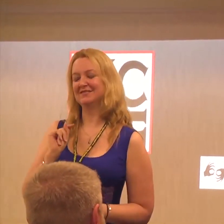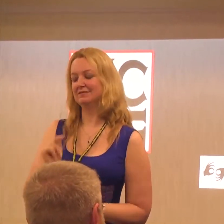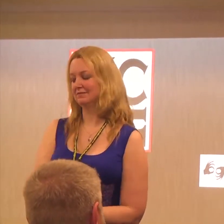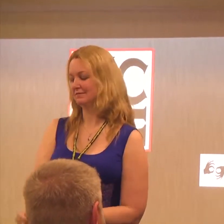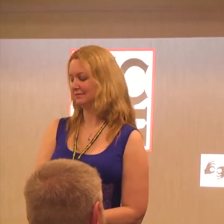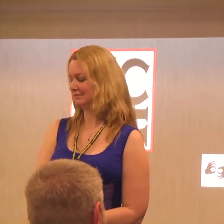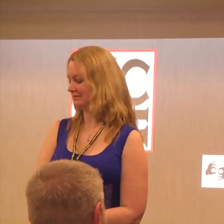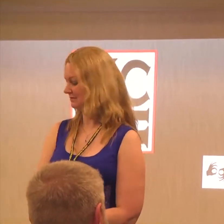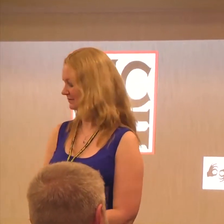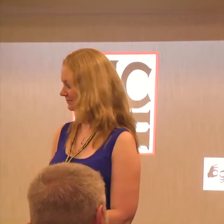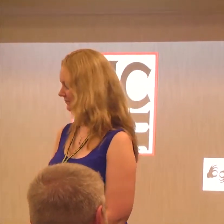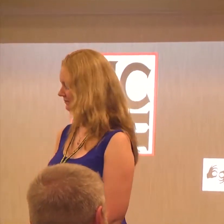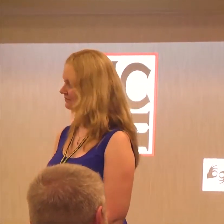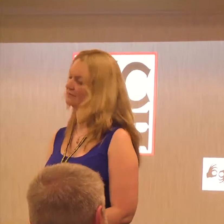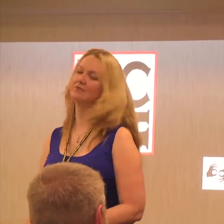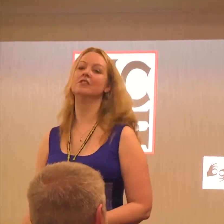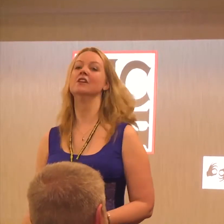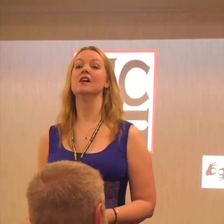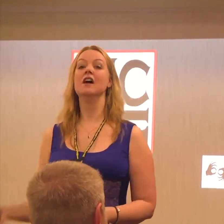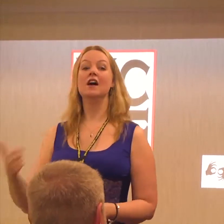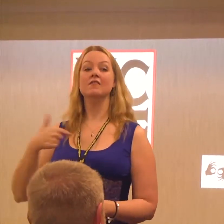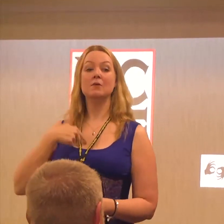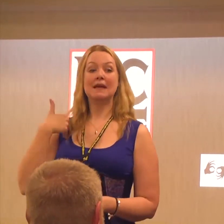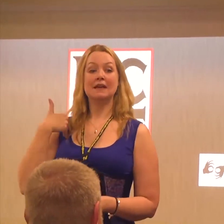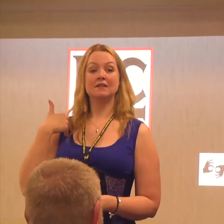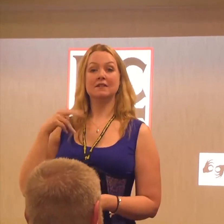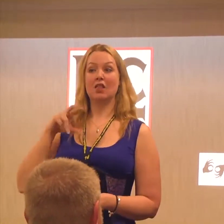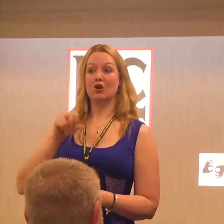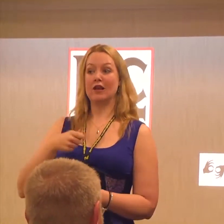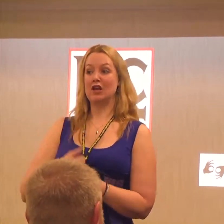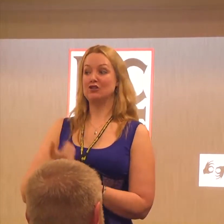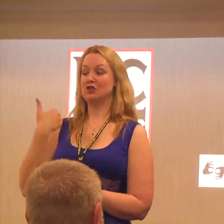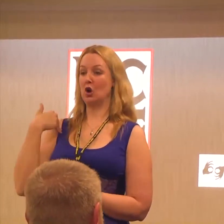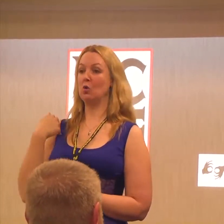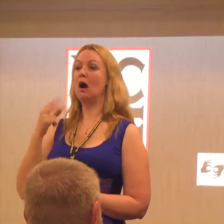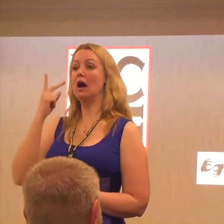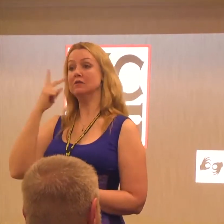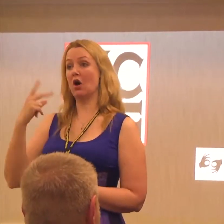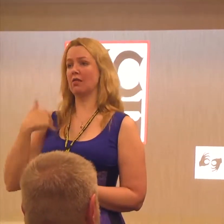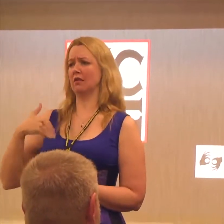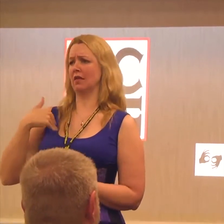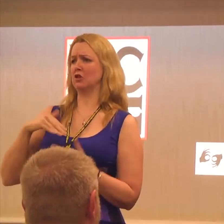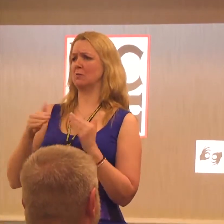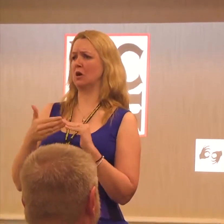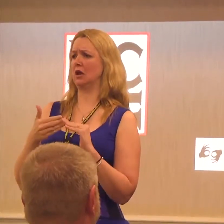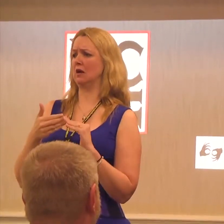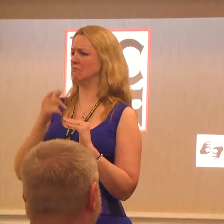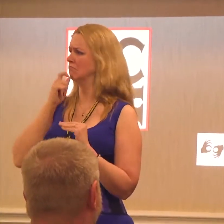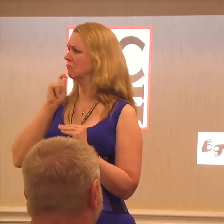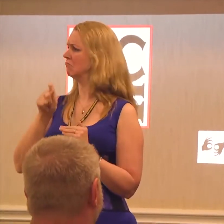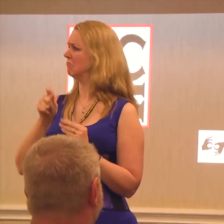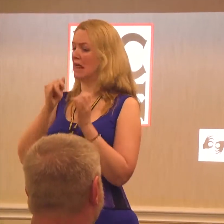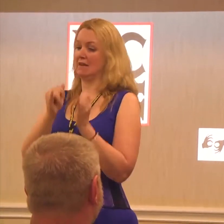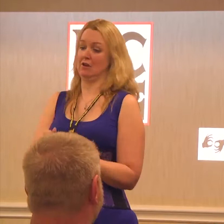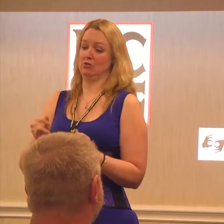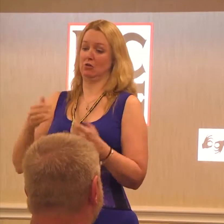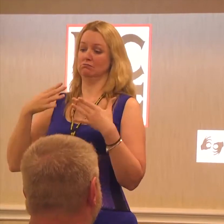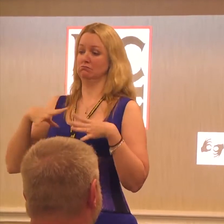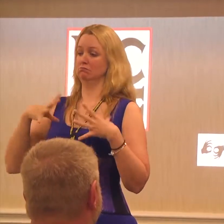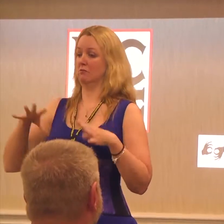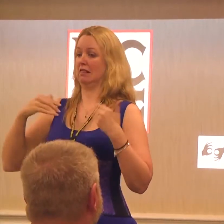For me, 3 decades ago, I saw the leather community as simply that, individuals wearing leather.